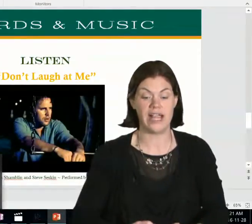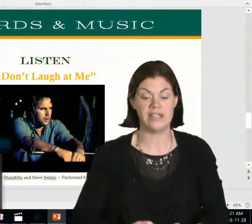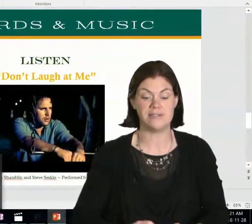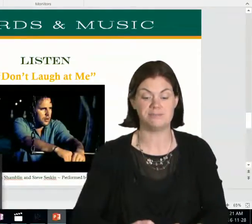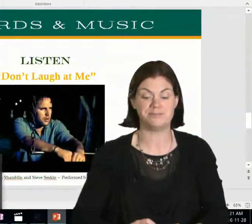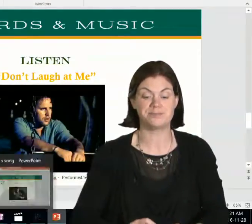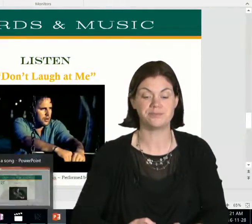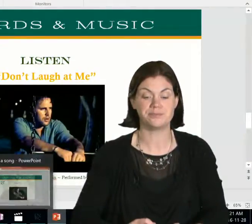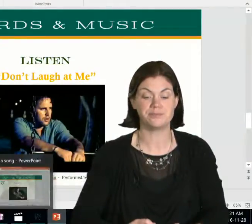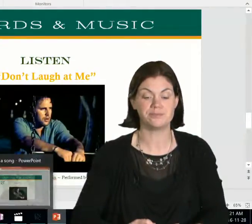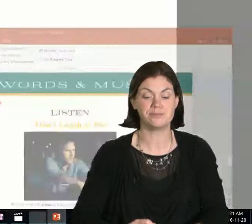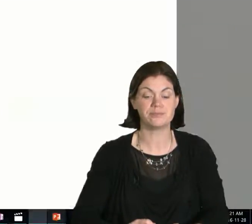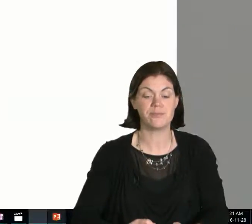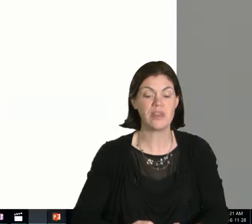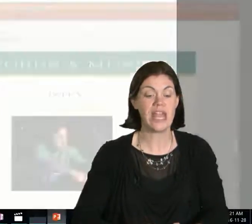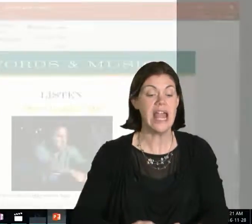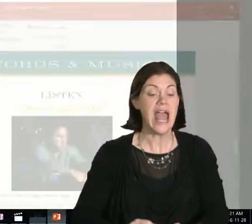All right.